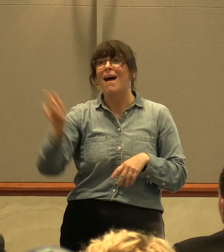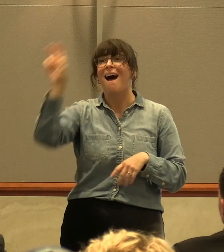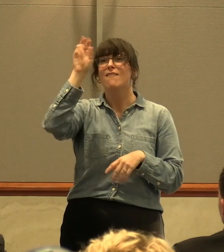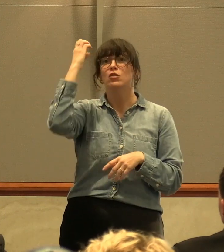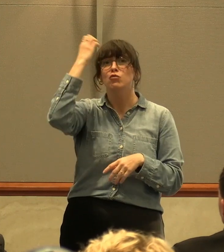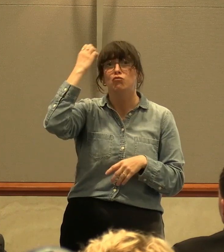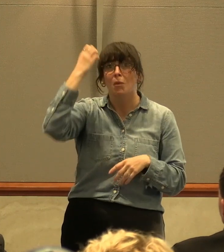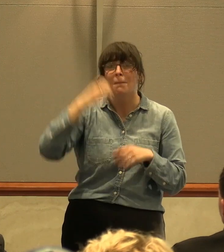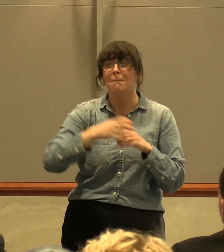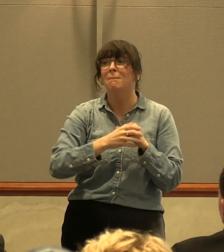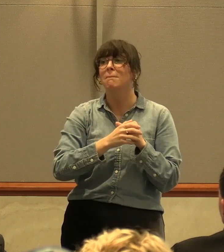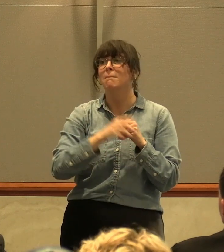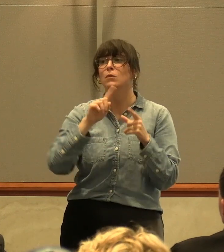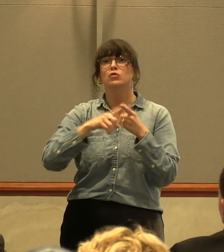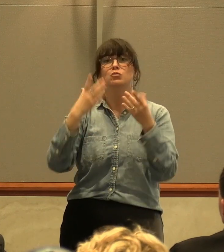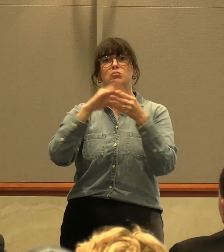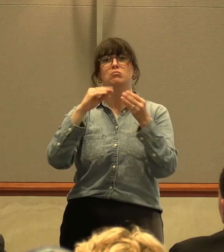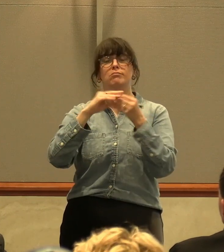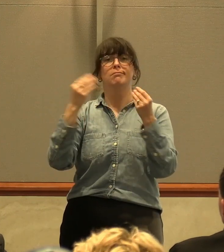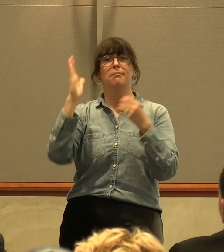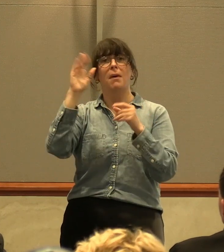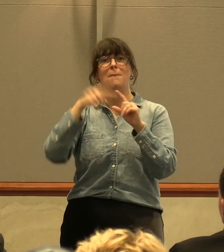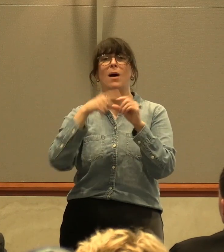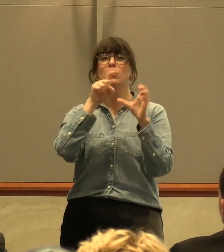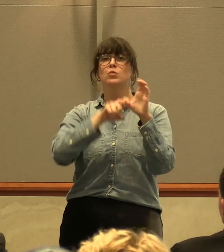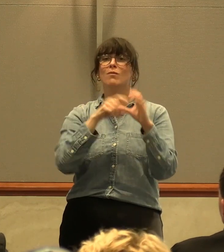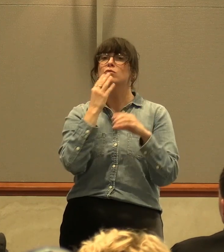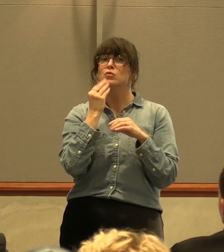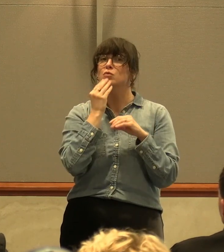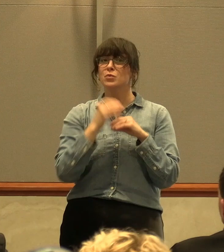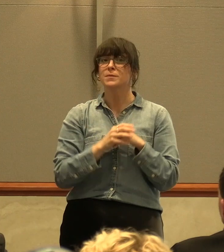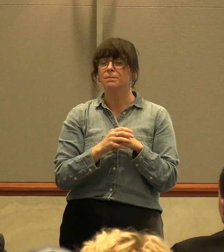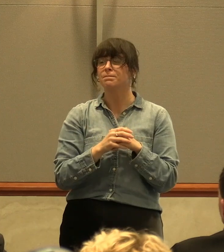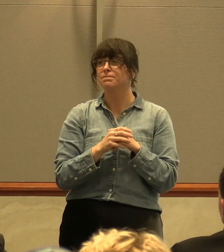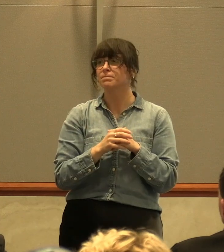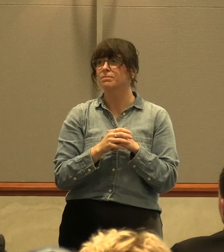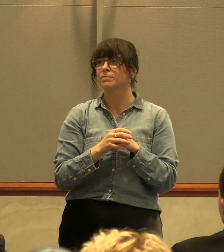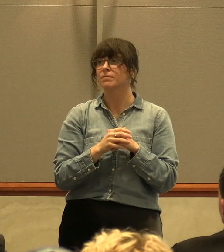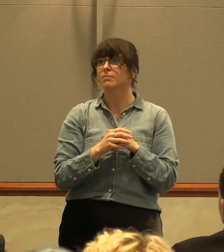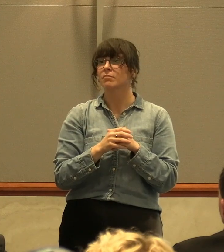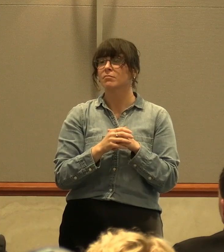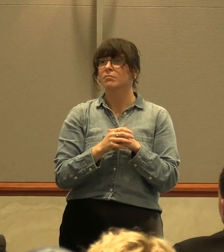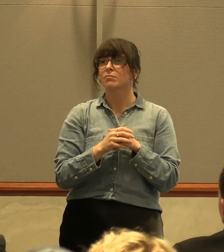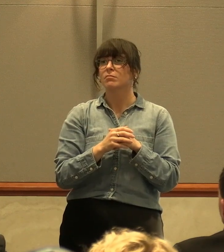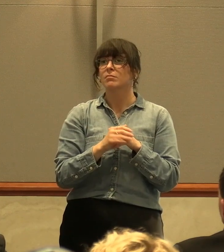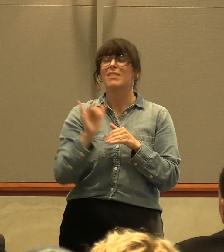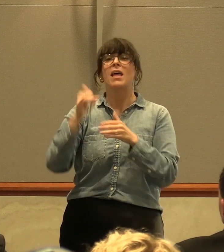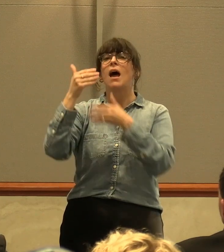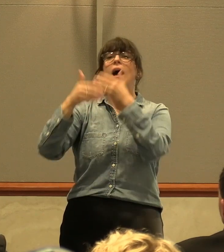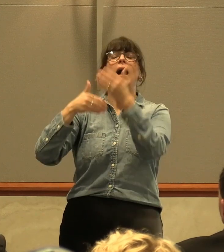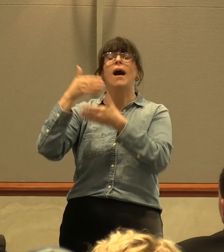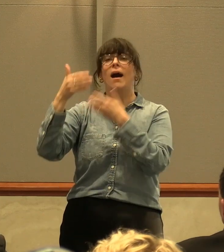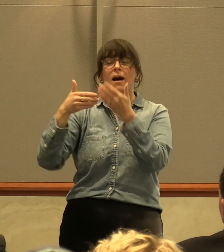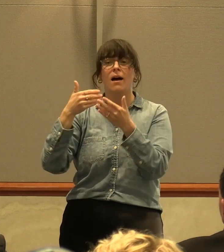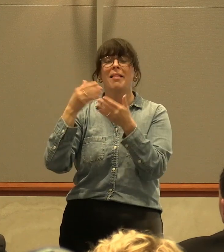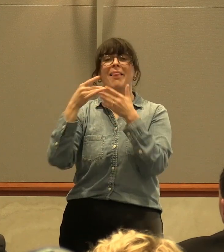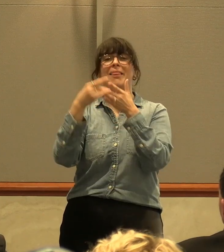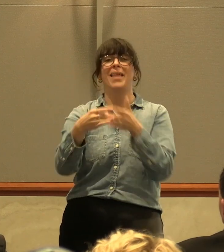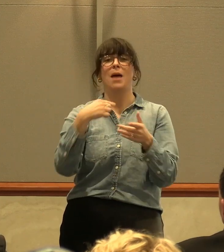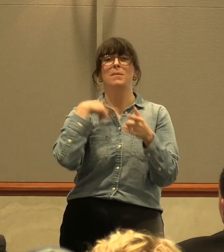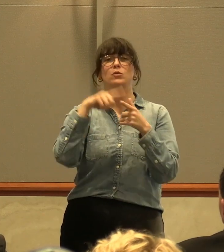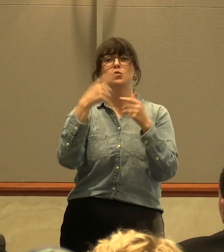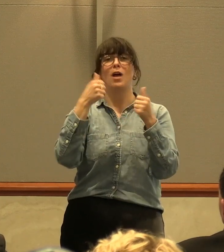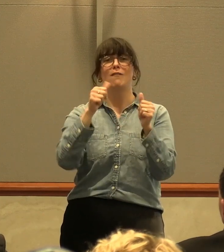Europe to speak out on behalf of Soviet Jews. And that led me to an effort with the late